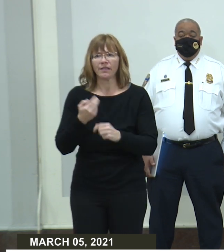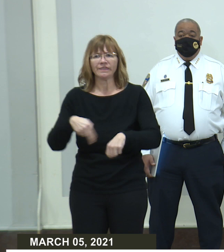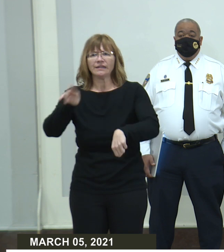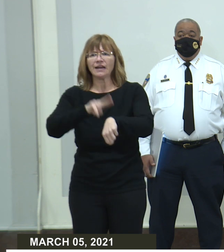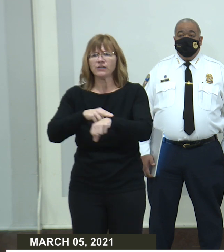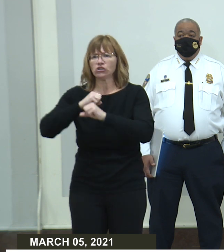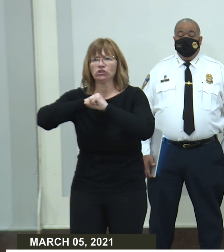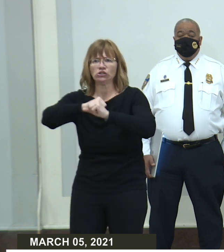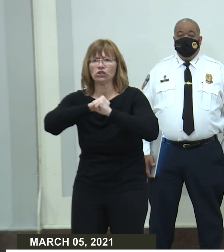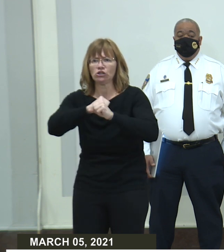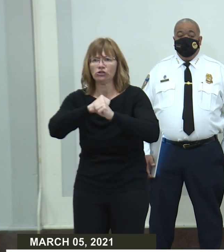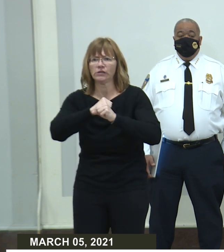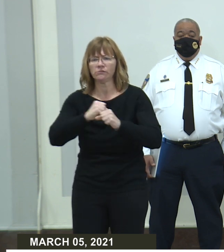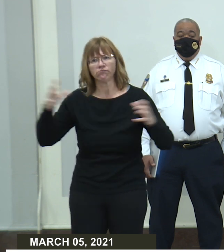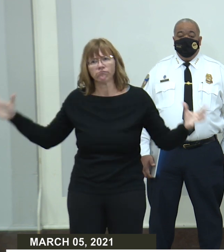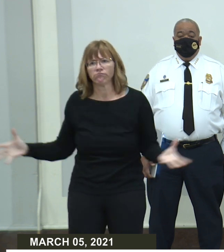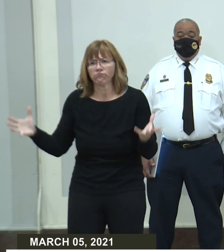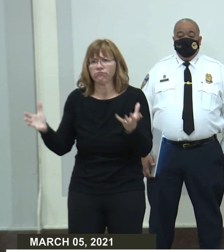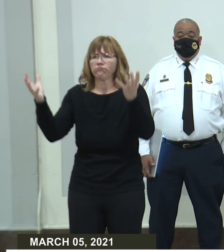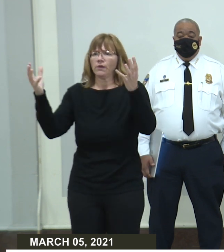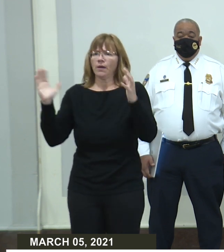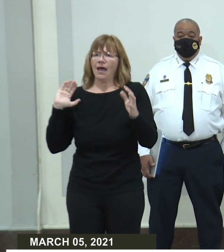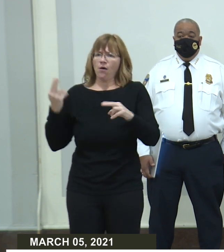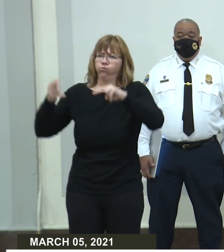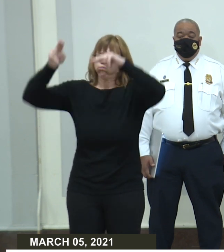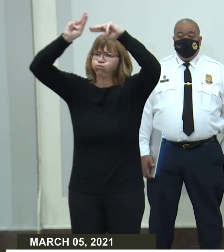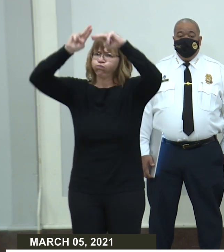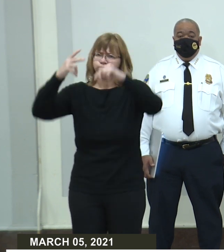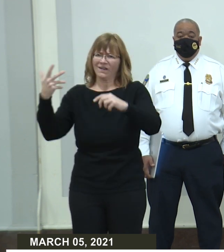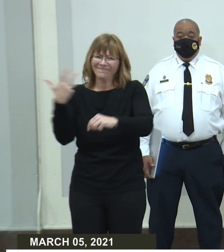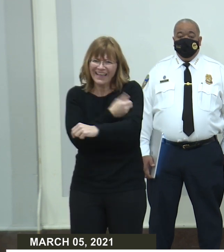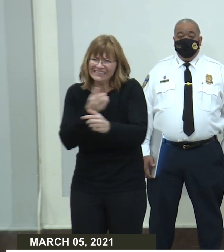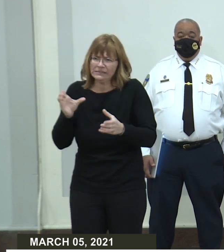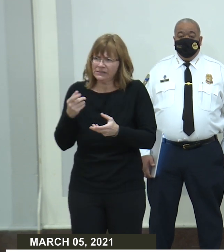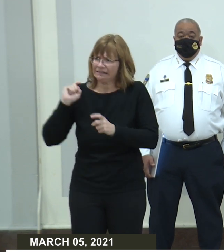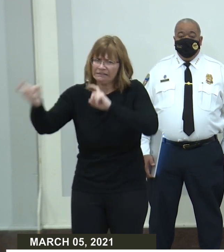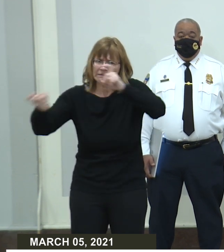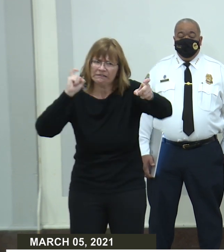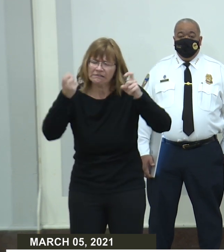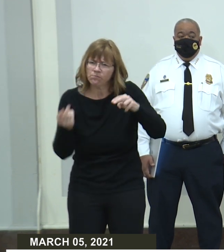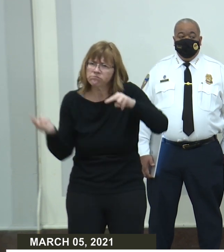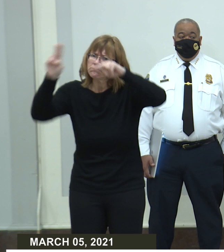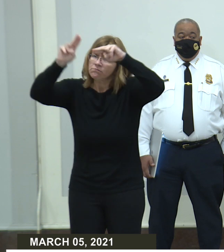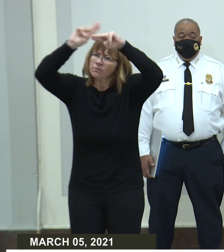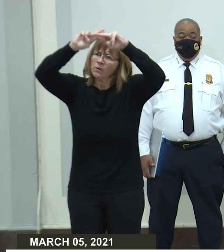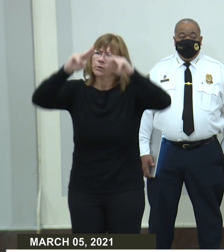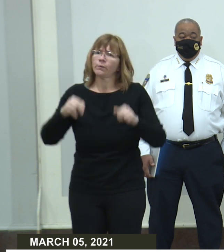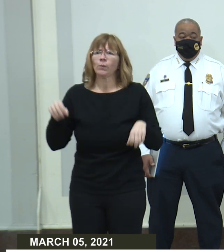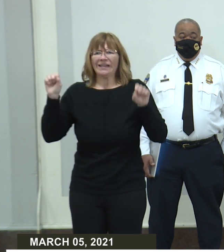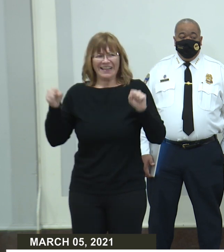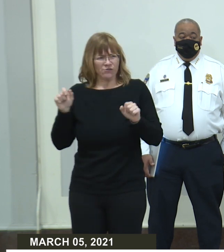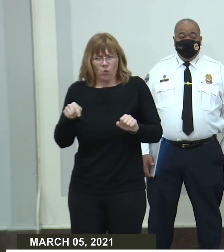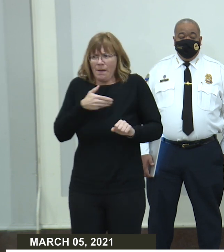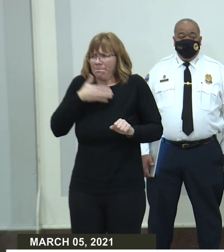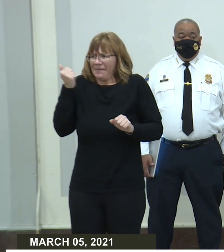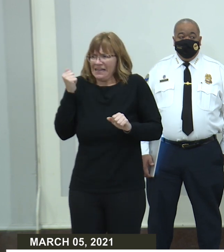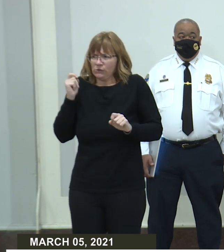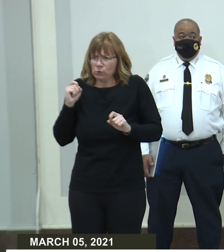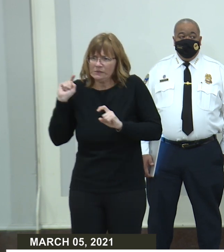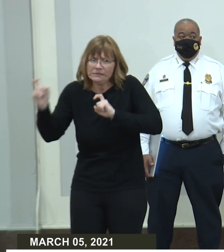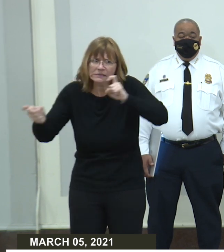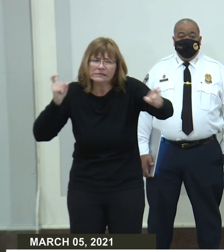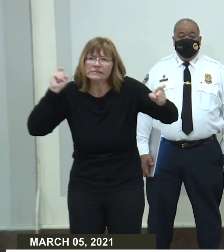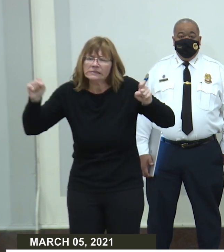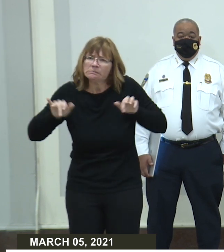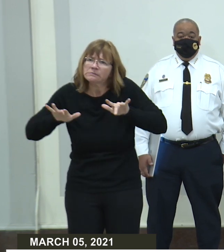our efforts to get our residents vaccinated as quickly as our supply allows. I want to continue, and I do continue to